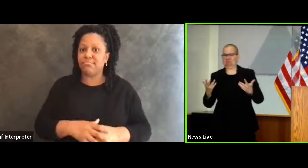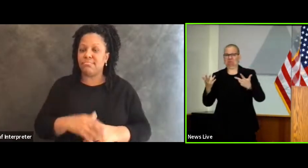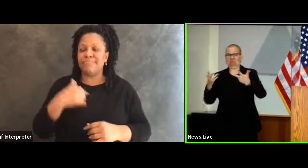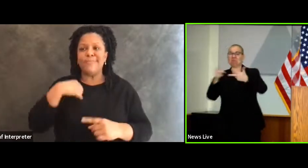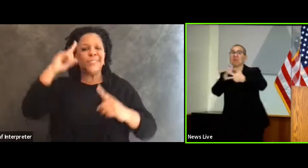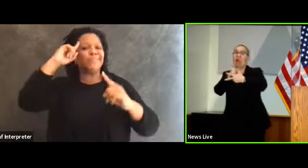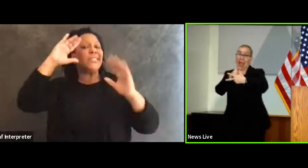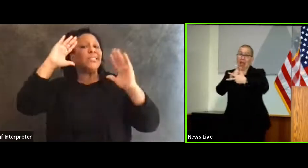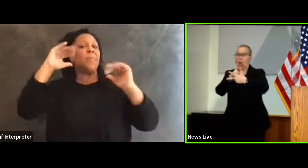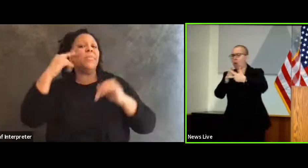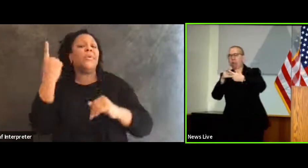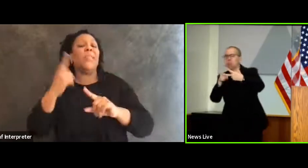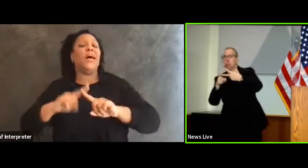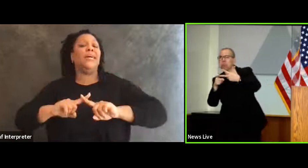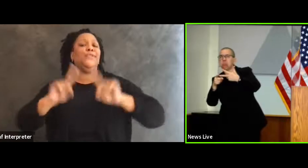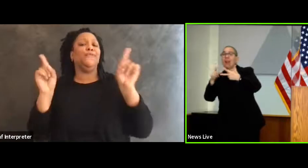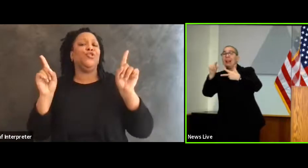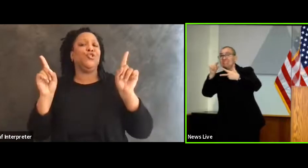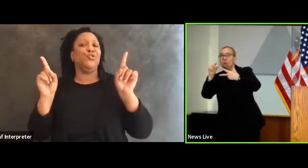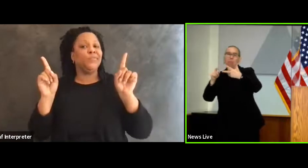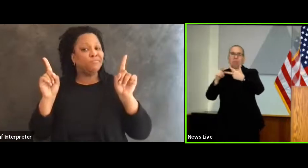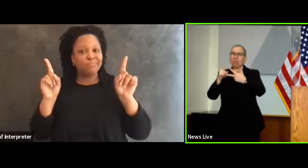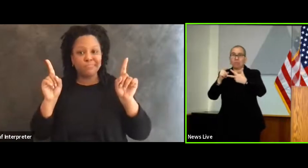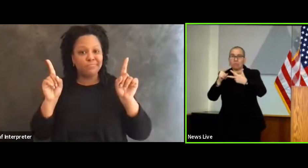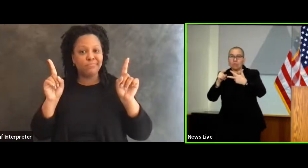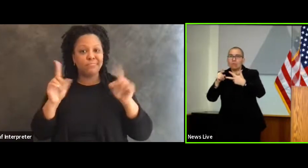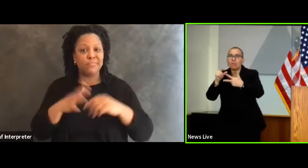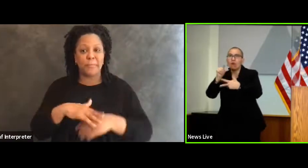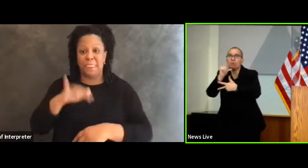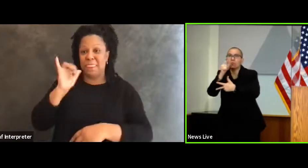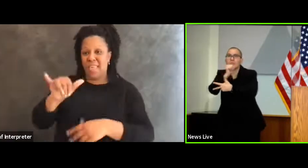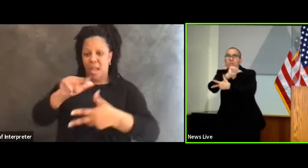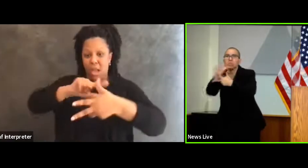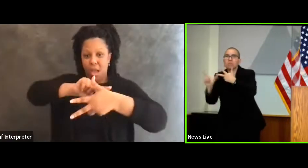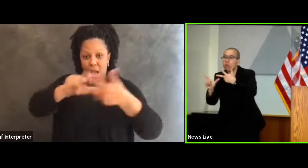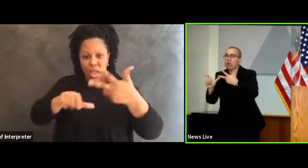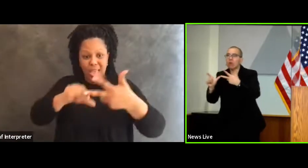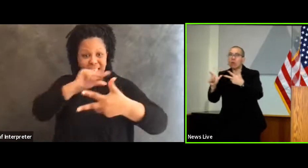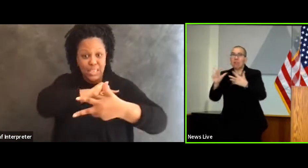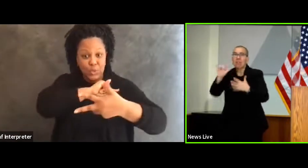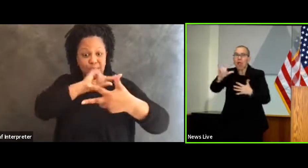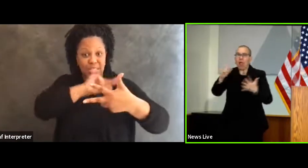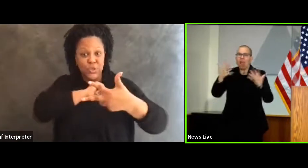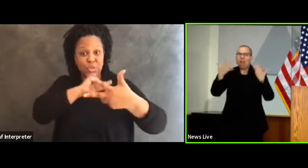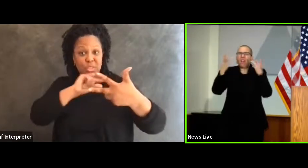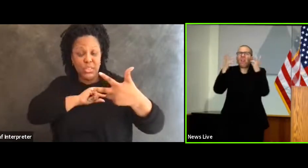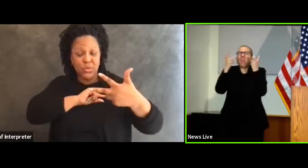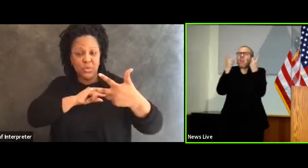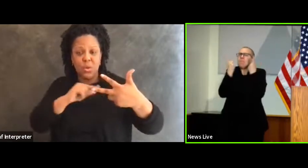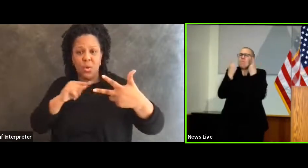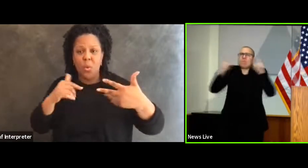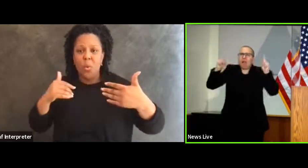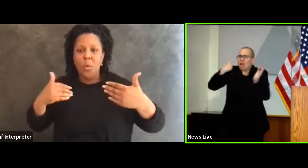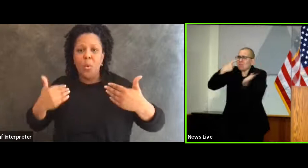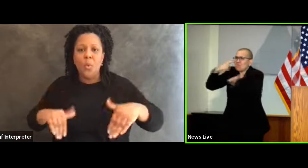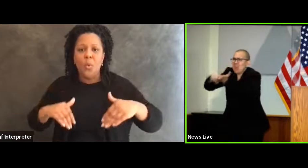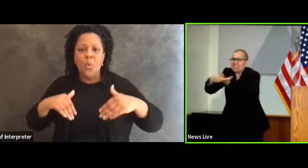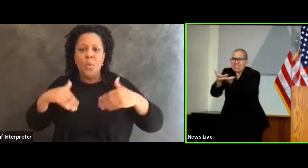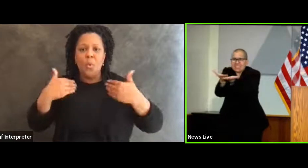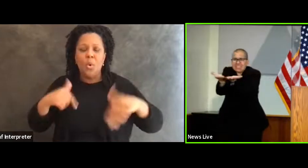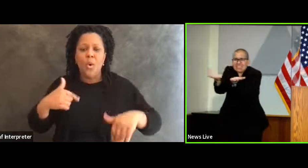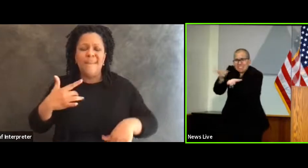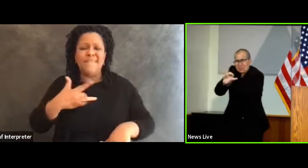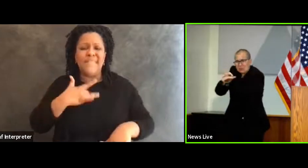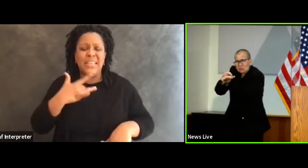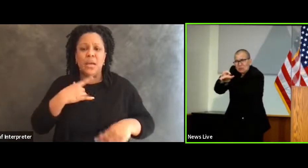And it felt like an acknowledgement, finally, of the truth that so many of us have been carrying since